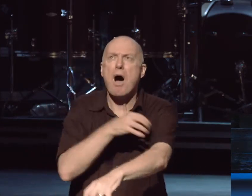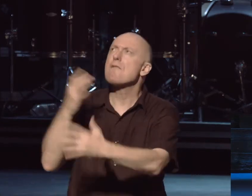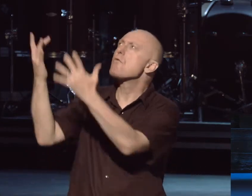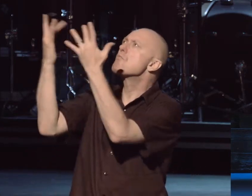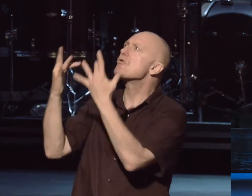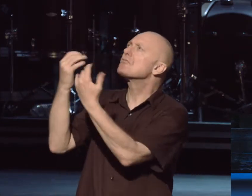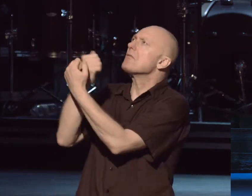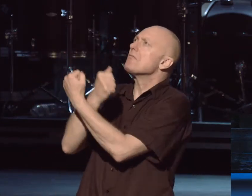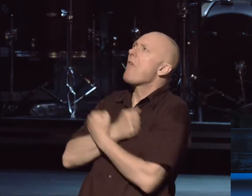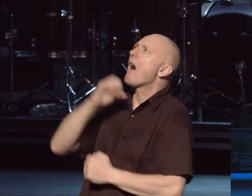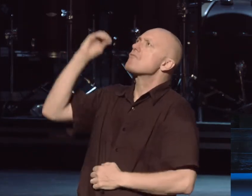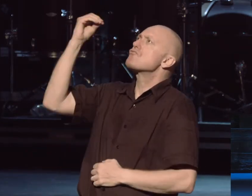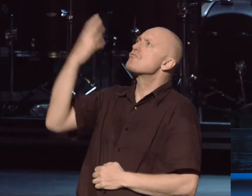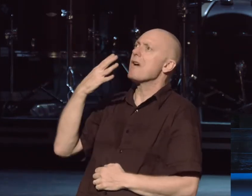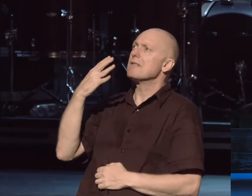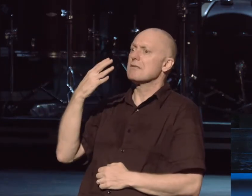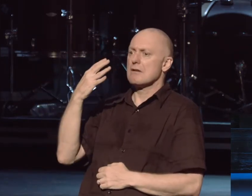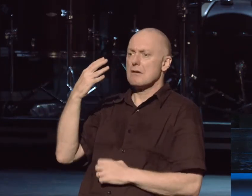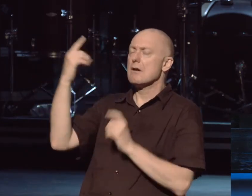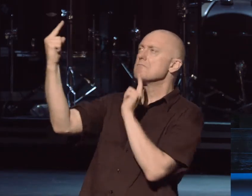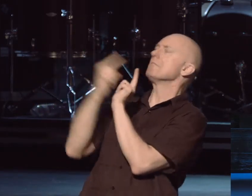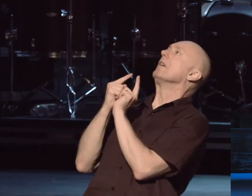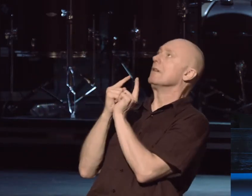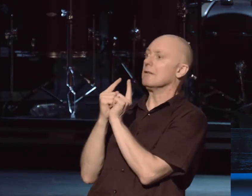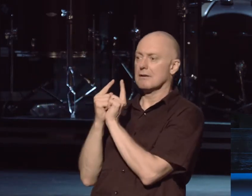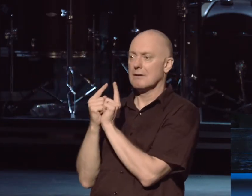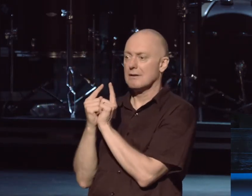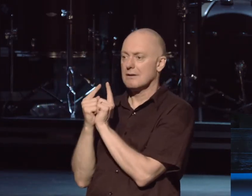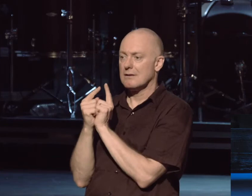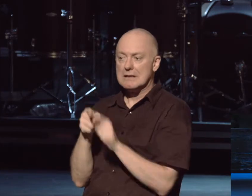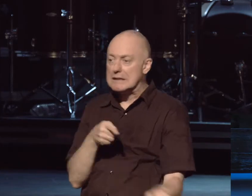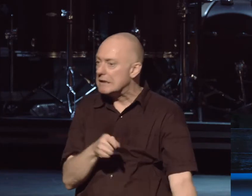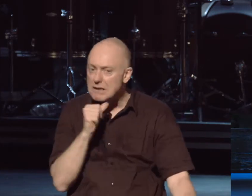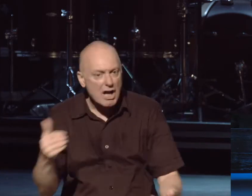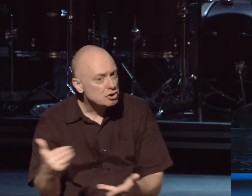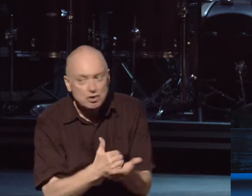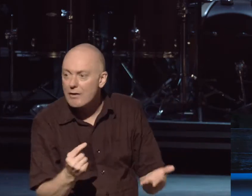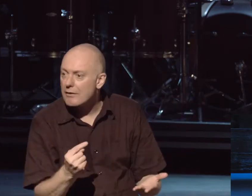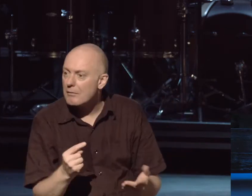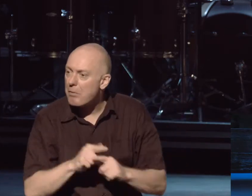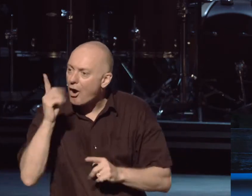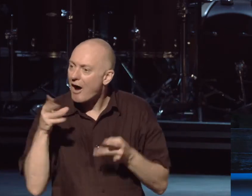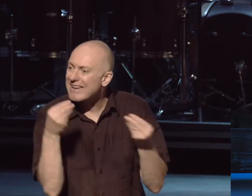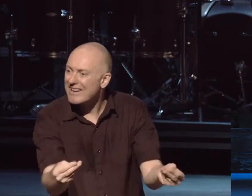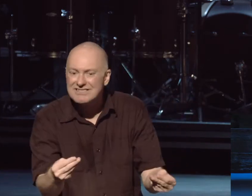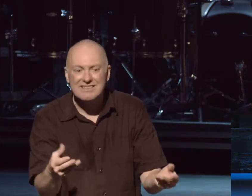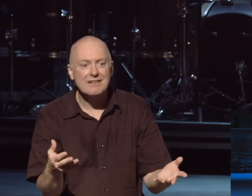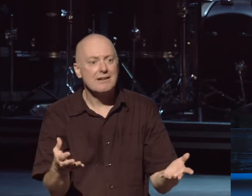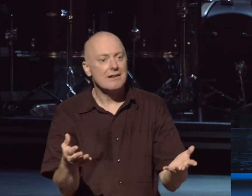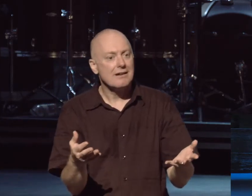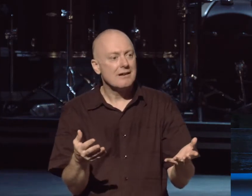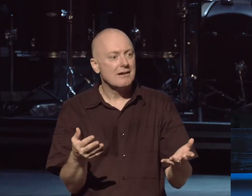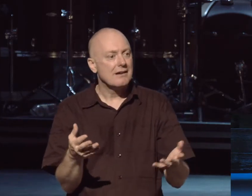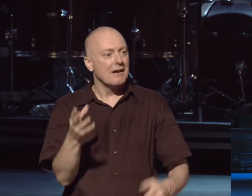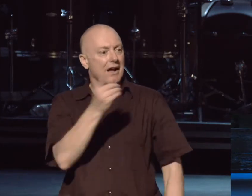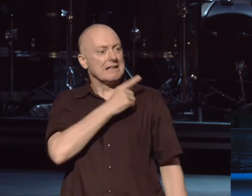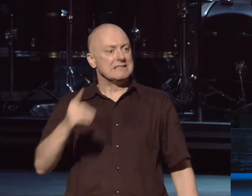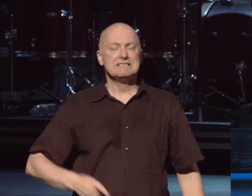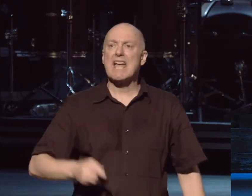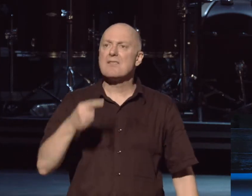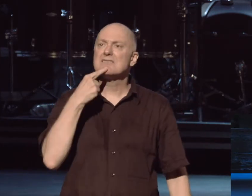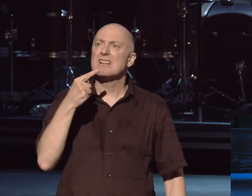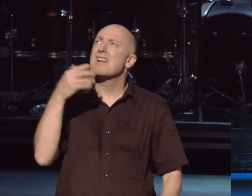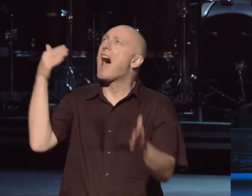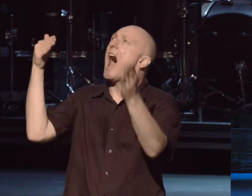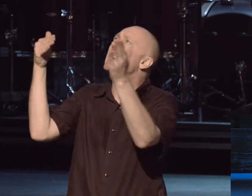grace of God that meets David in a time when he deserves it not. And in verse 4 of our psalm, this is when David says, "Against you,